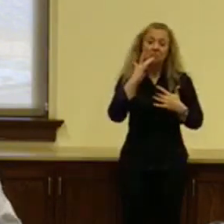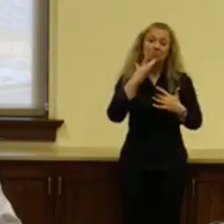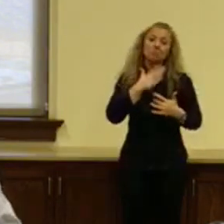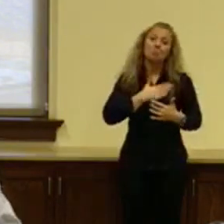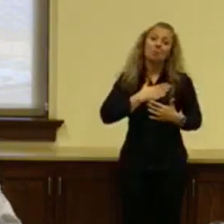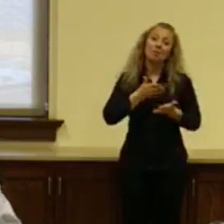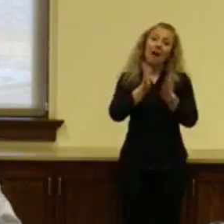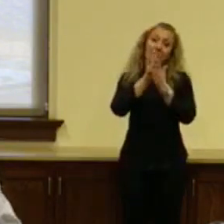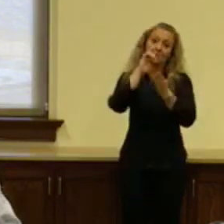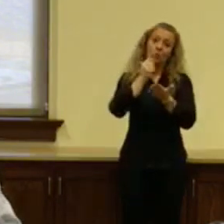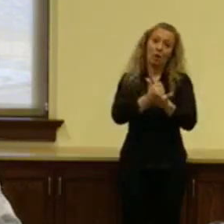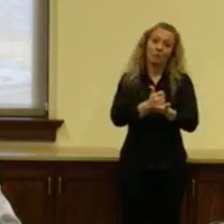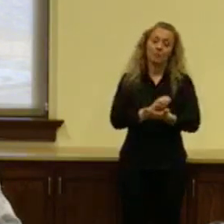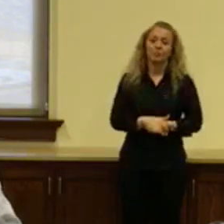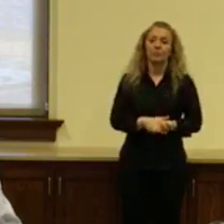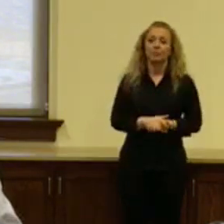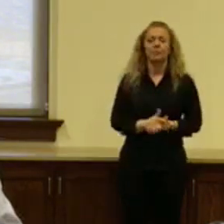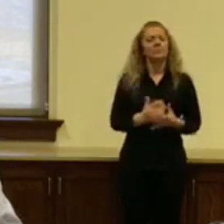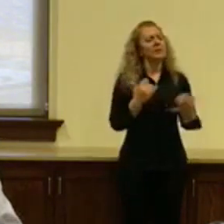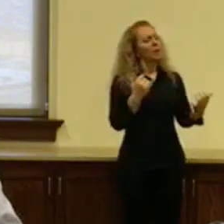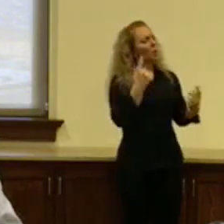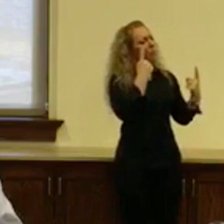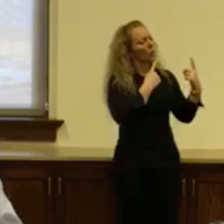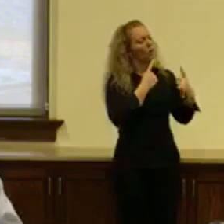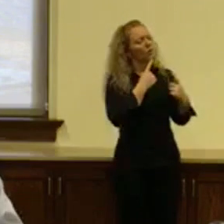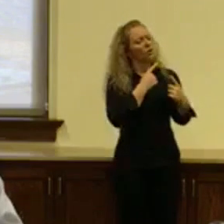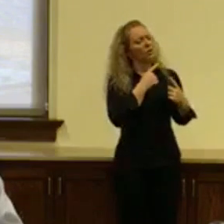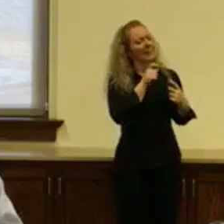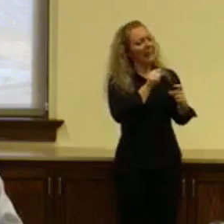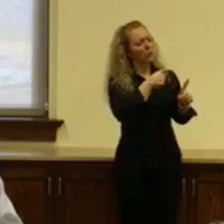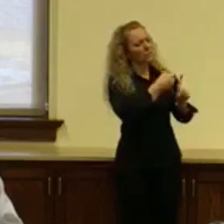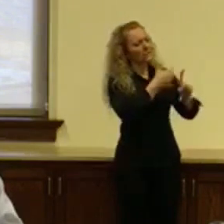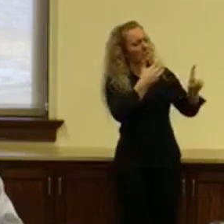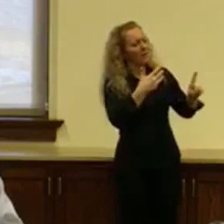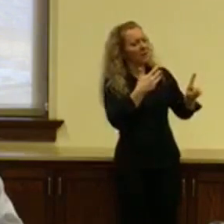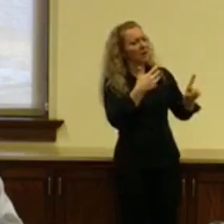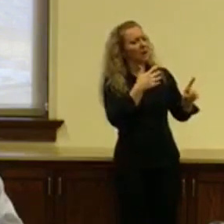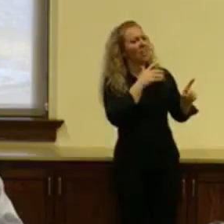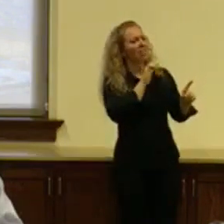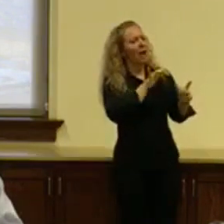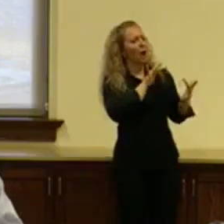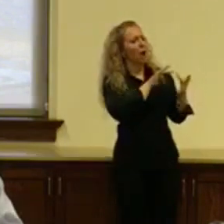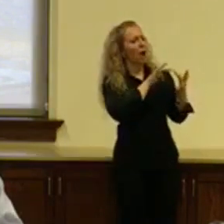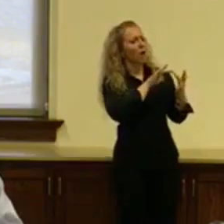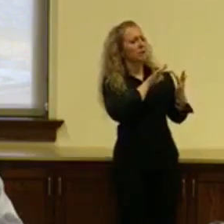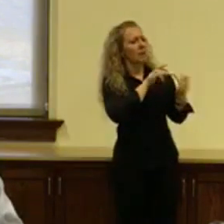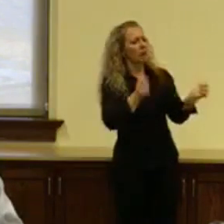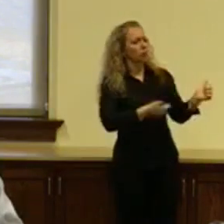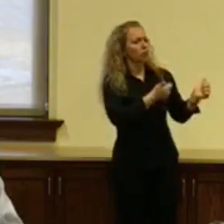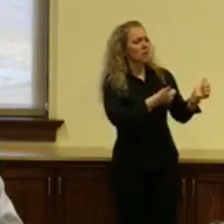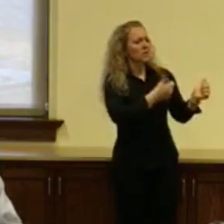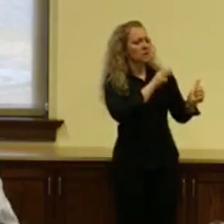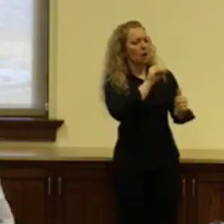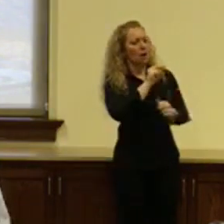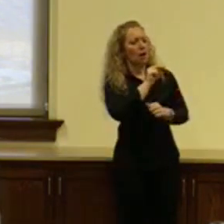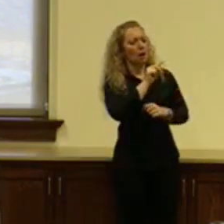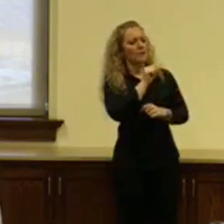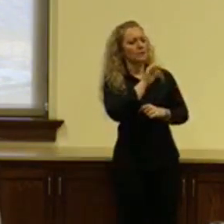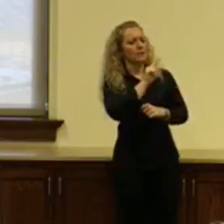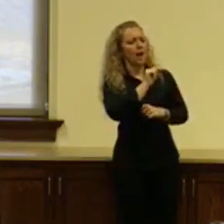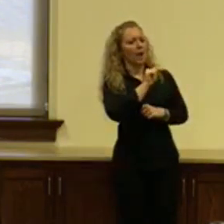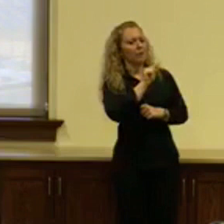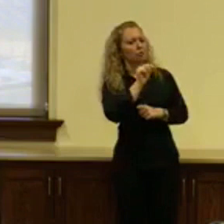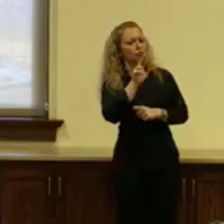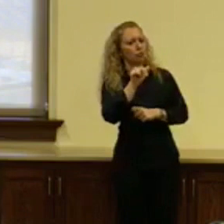This question is from the caucus. Can you expand on how and why contact tracing has kept downward pressure on the virus's spread